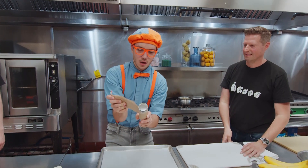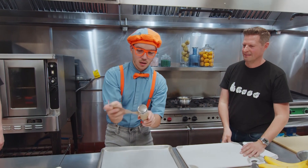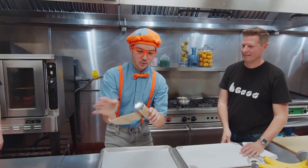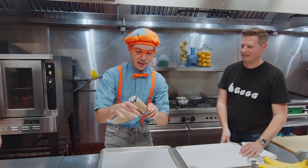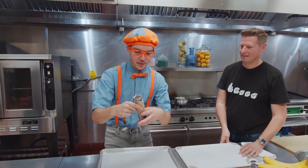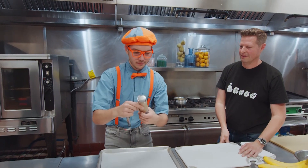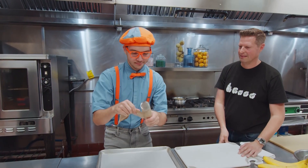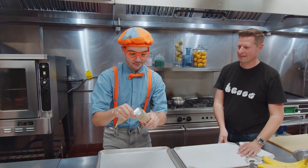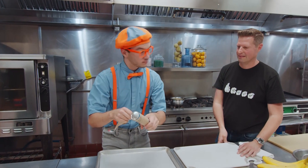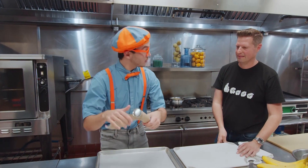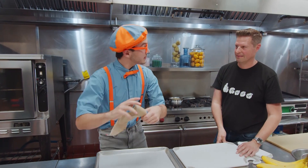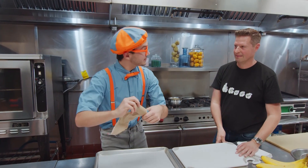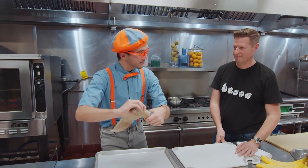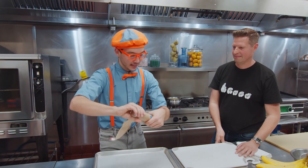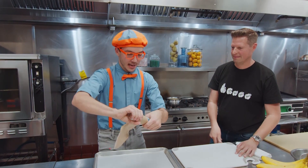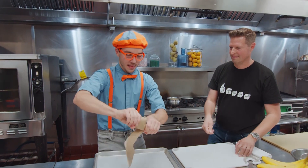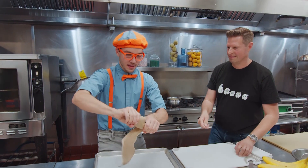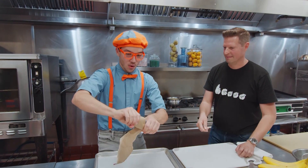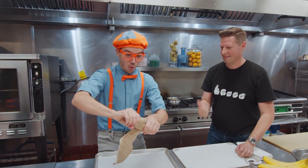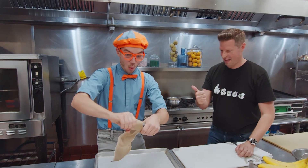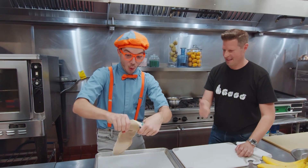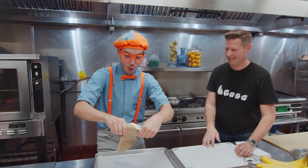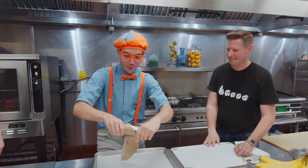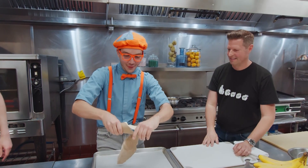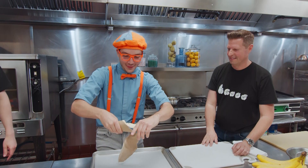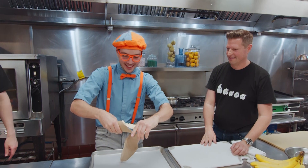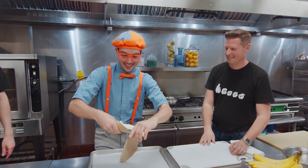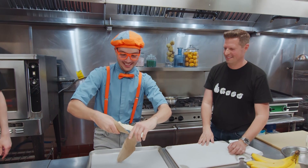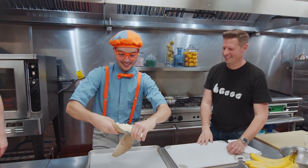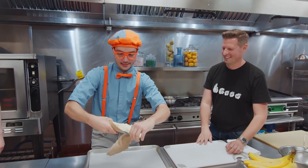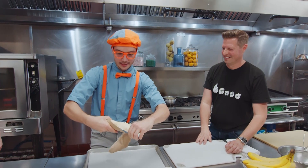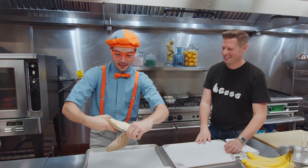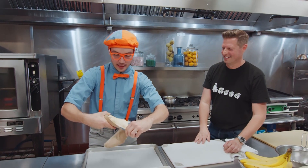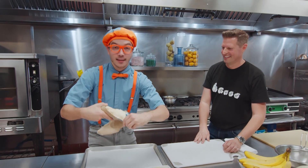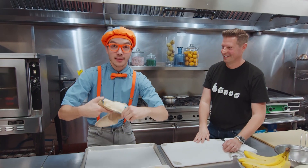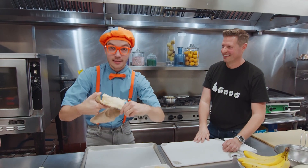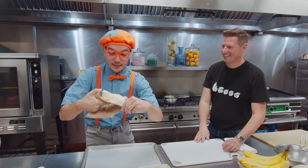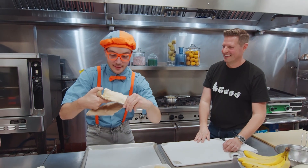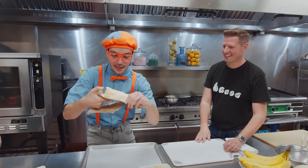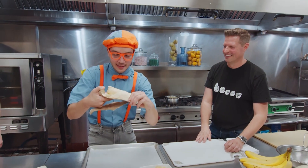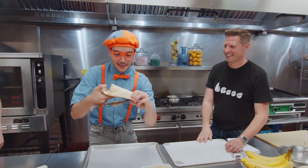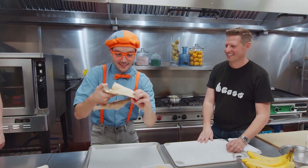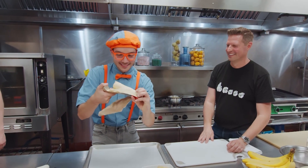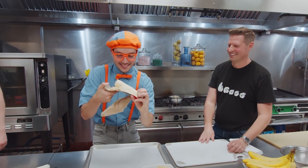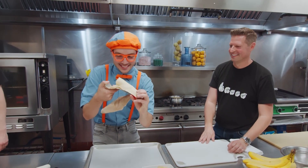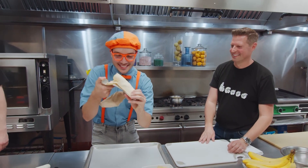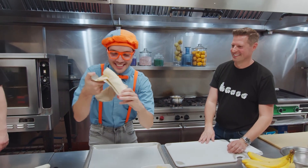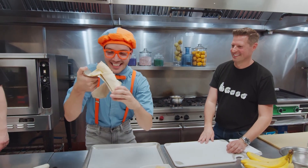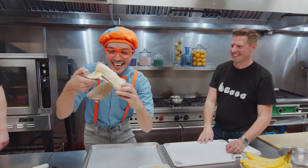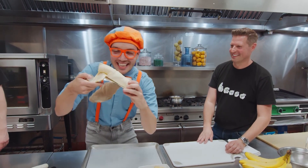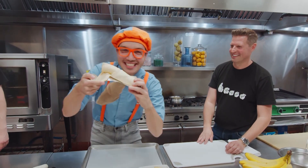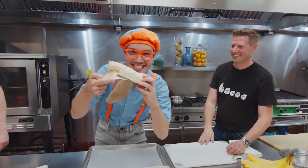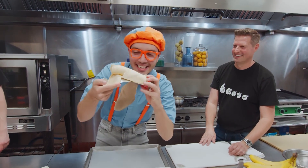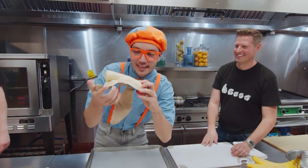unwrap it, right? And... And... Whoa! Just like that! Do you hear that? Ooh!